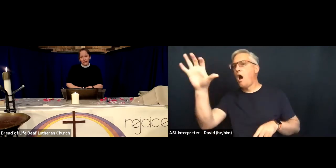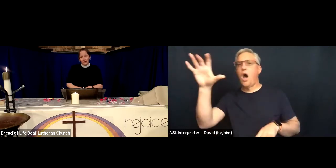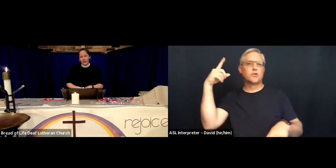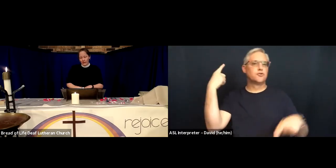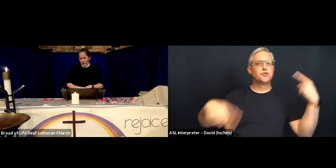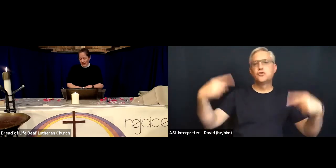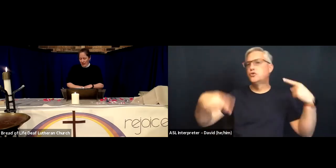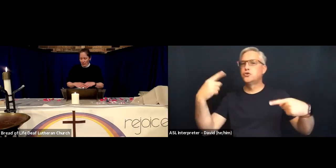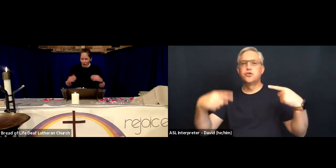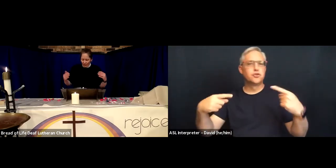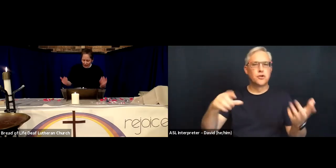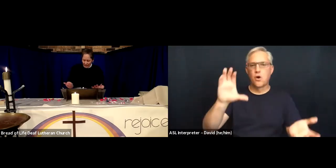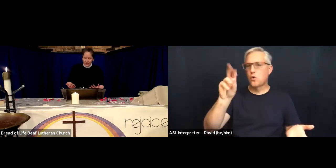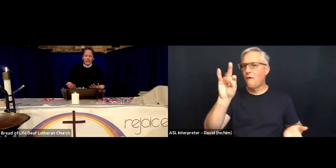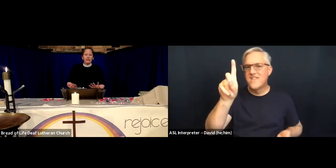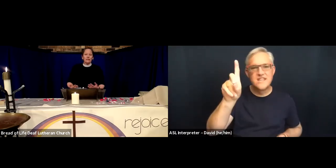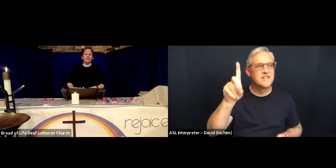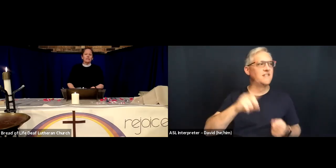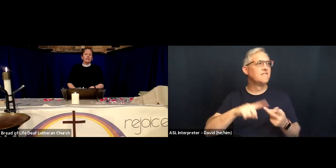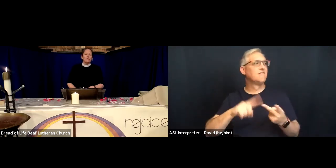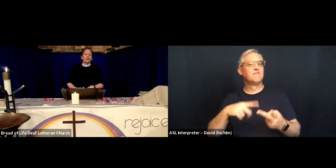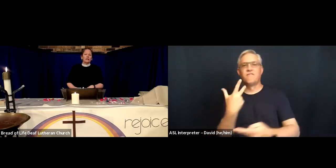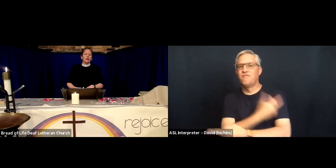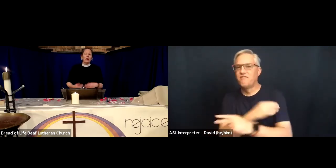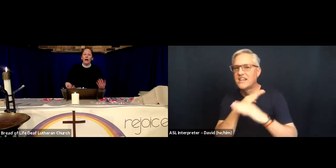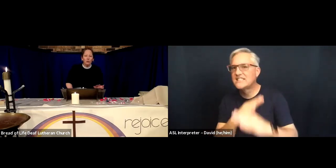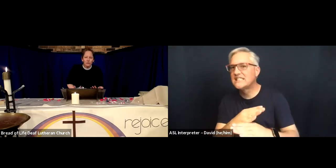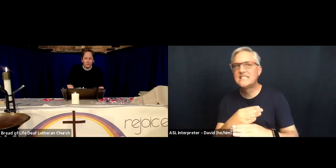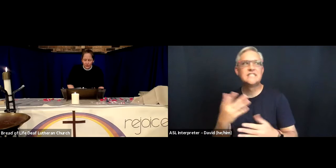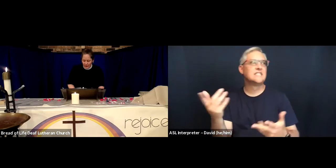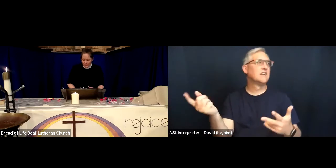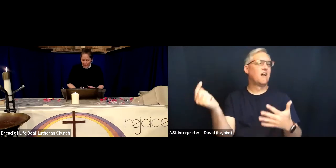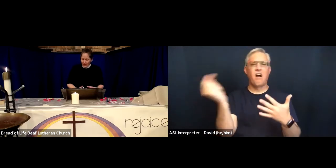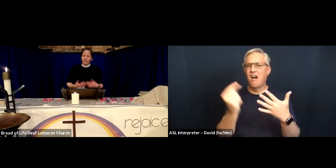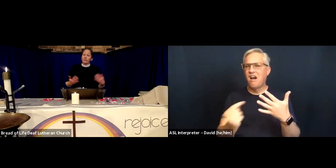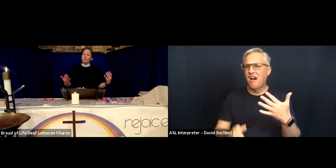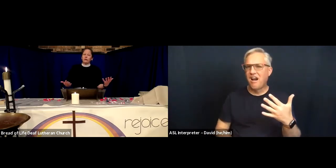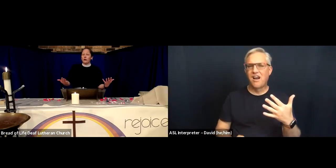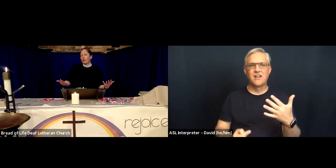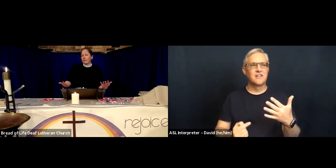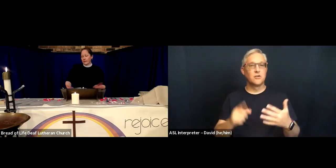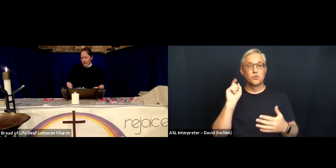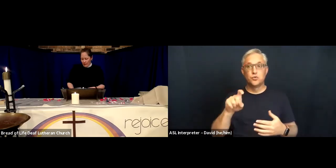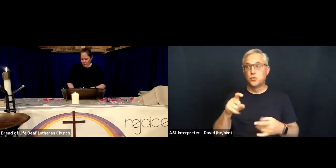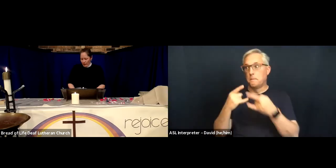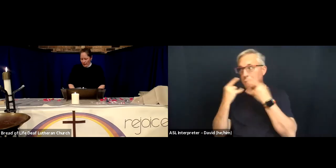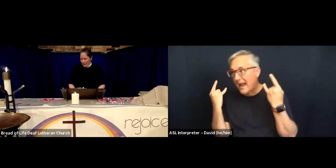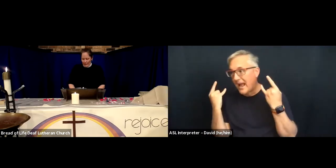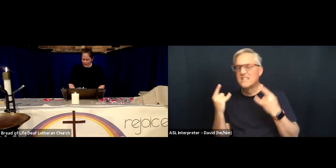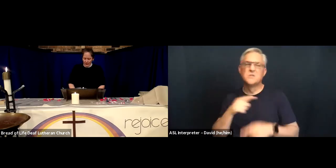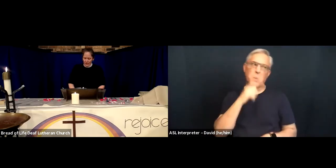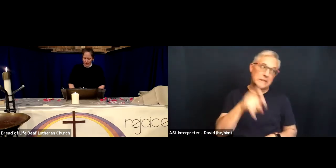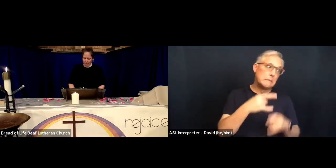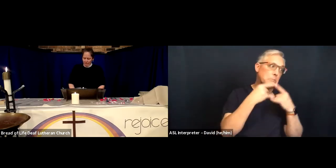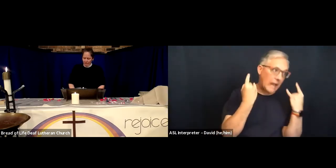COVID, about vaccines, about how we're supposed to live with COVID here